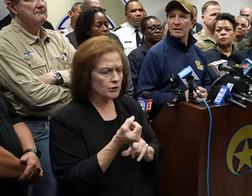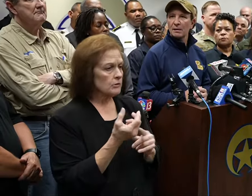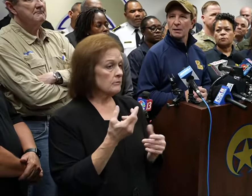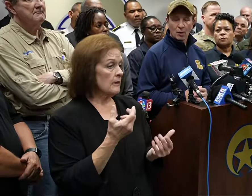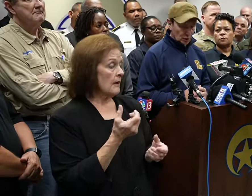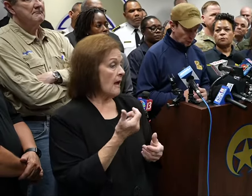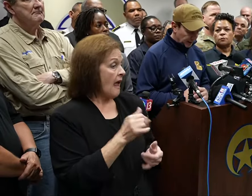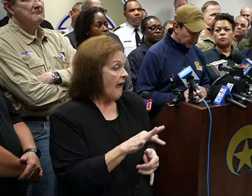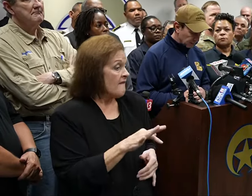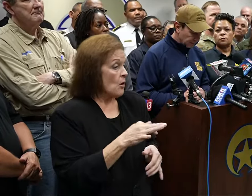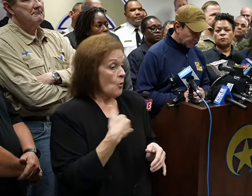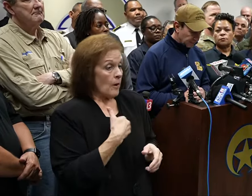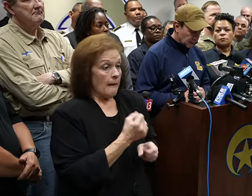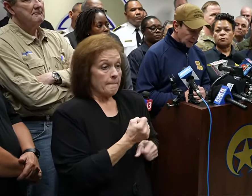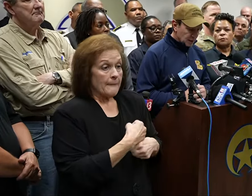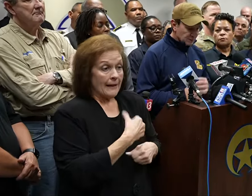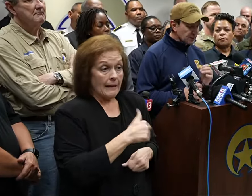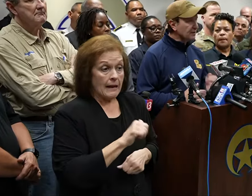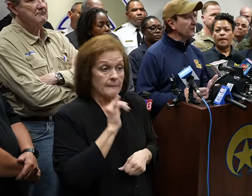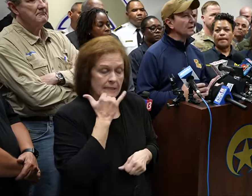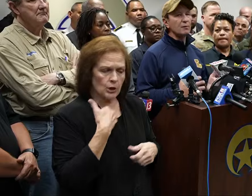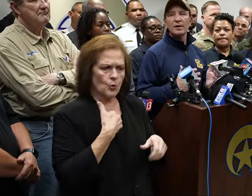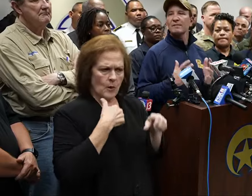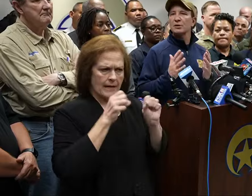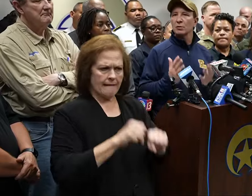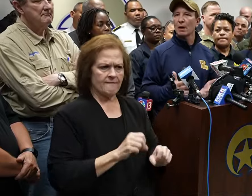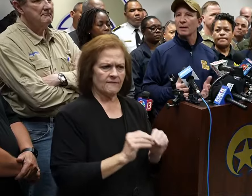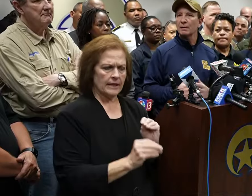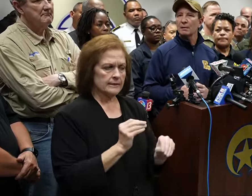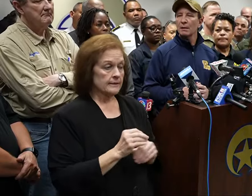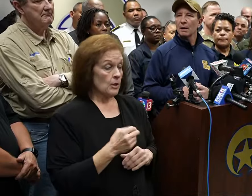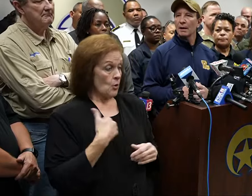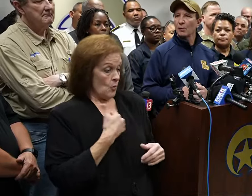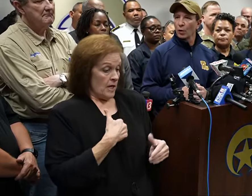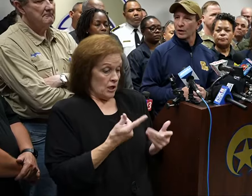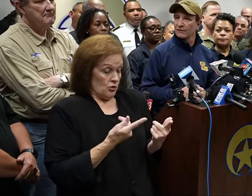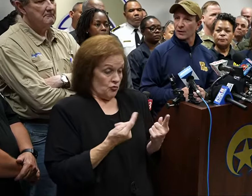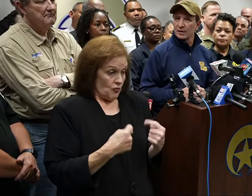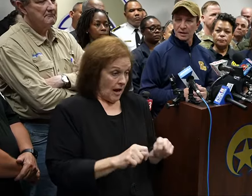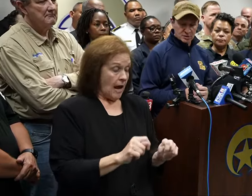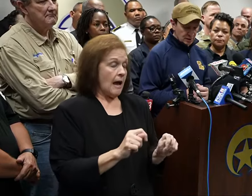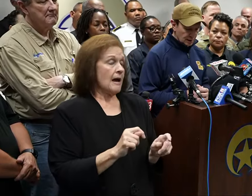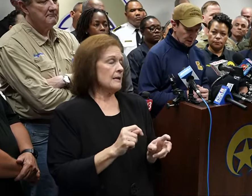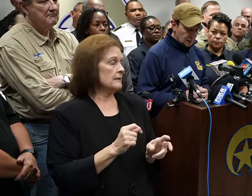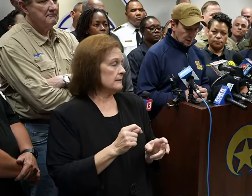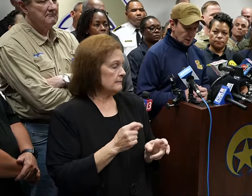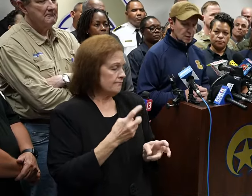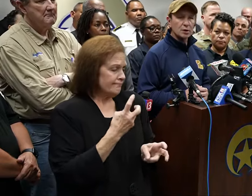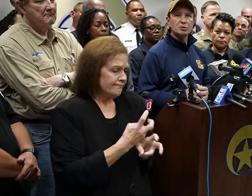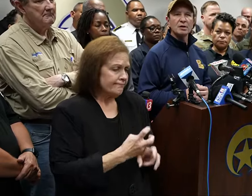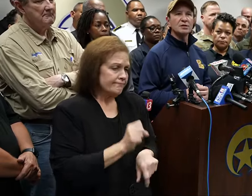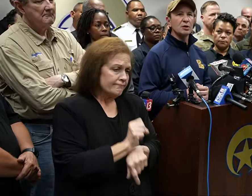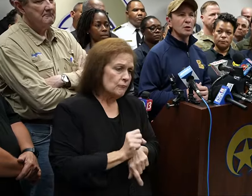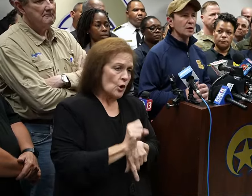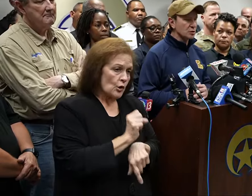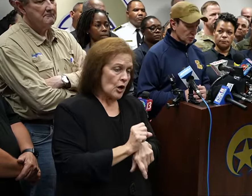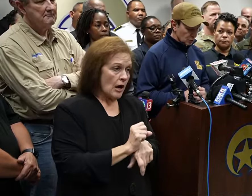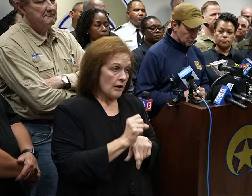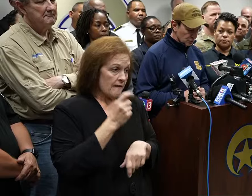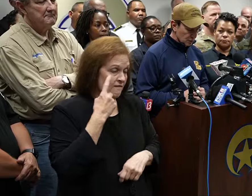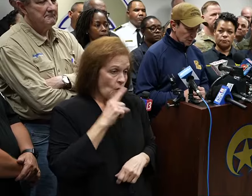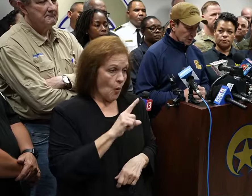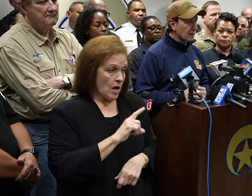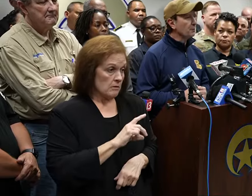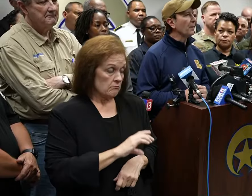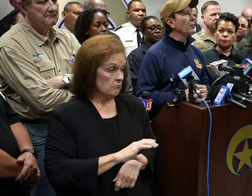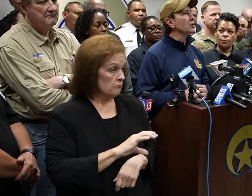were made are corrected. Specifically, we have been trying and working very diligently to address security